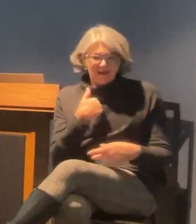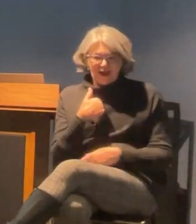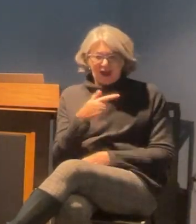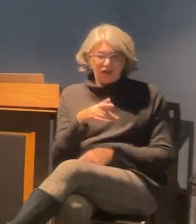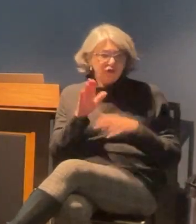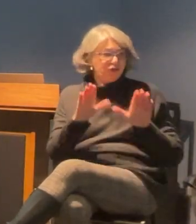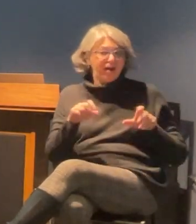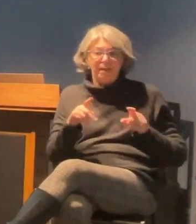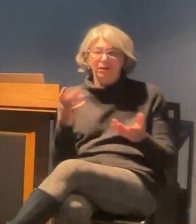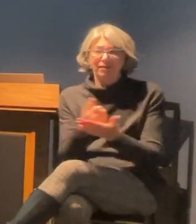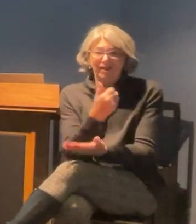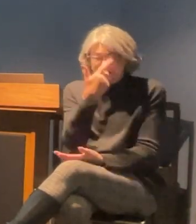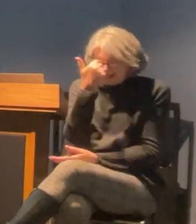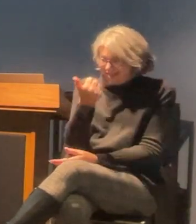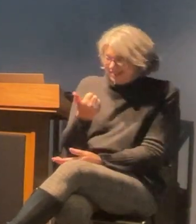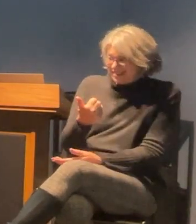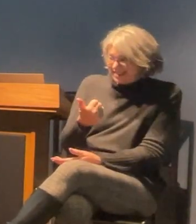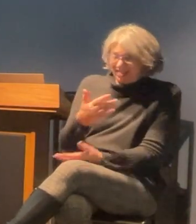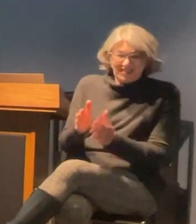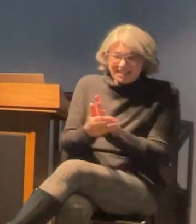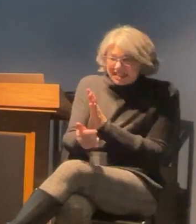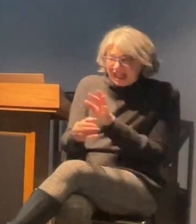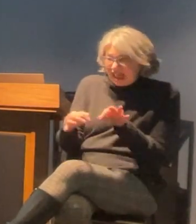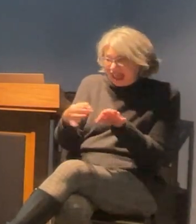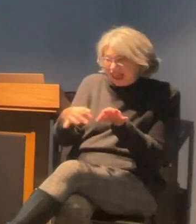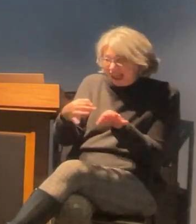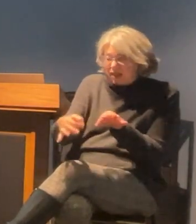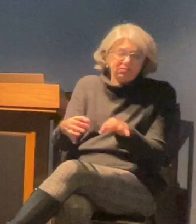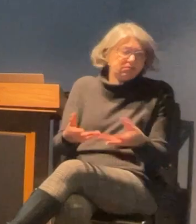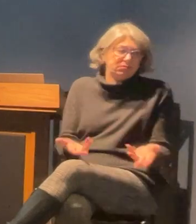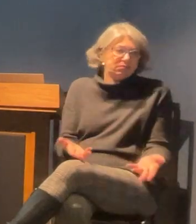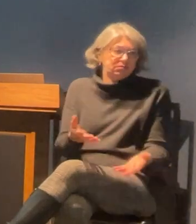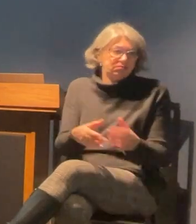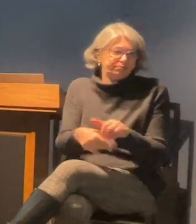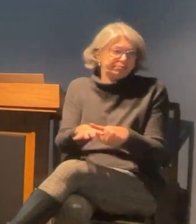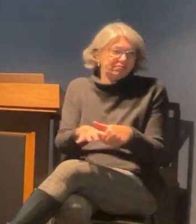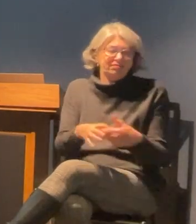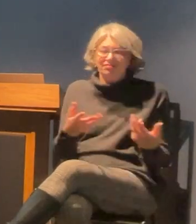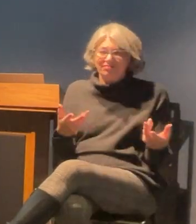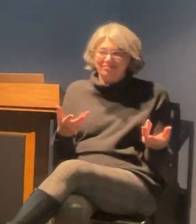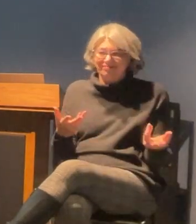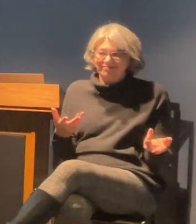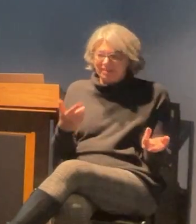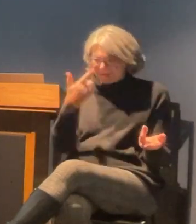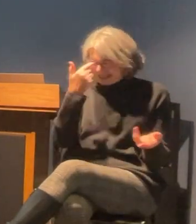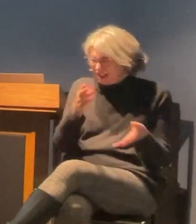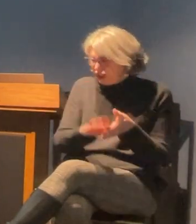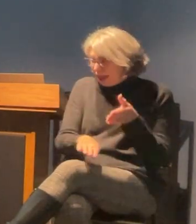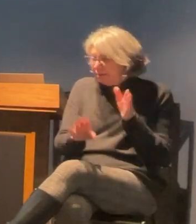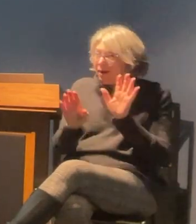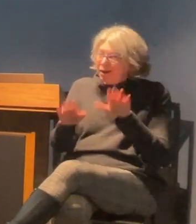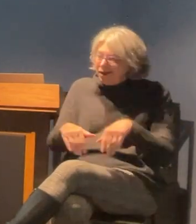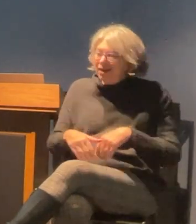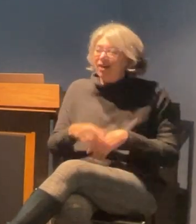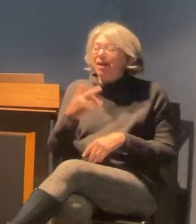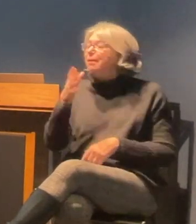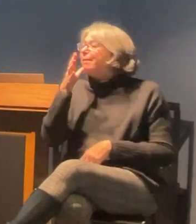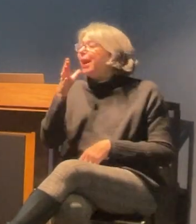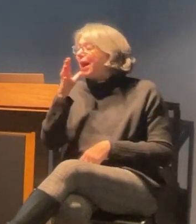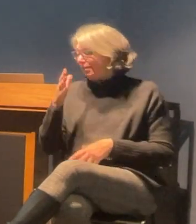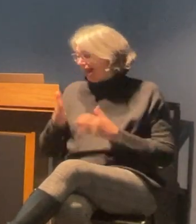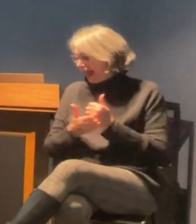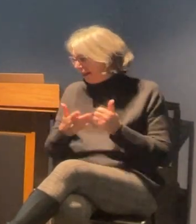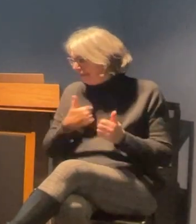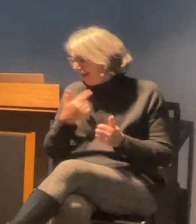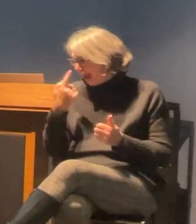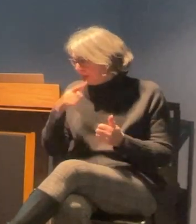good opportunity, because I lost the skill of doing that because there is like no need, because it's so cheap and everything. I was like, Mom, please help